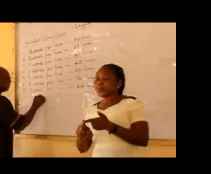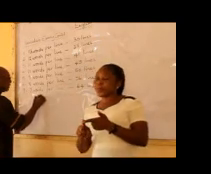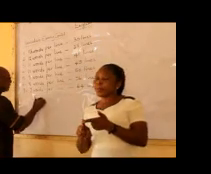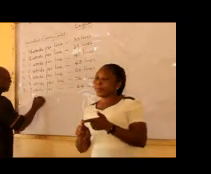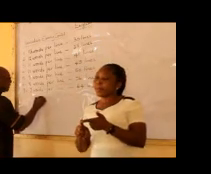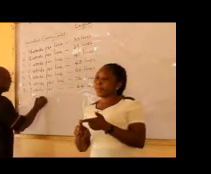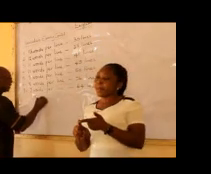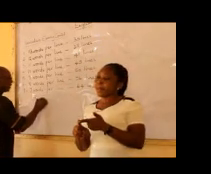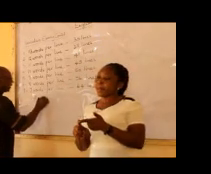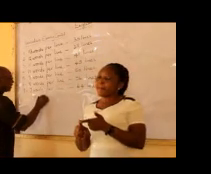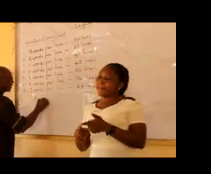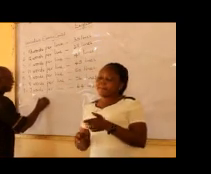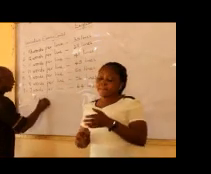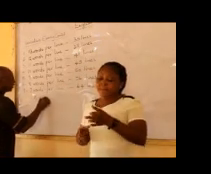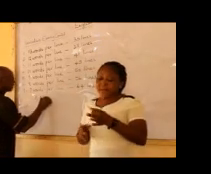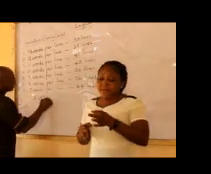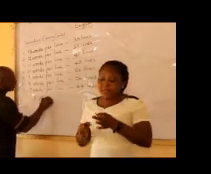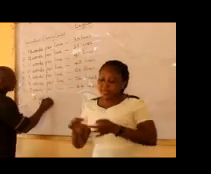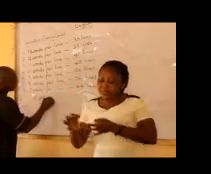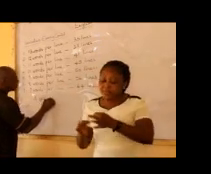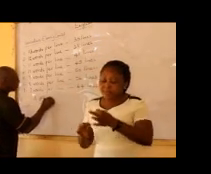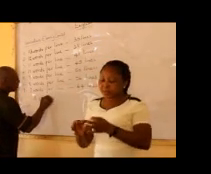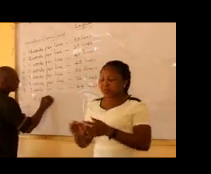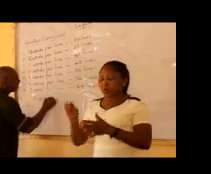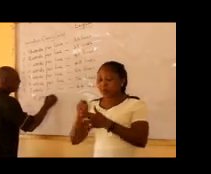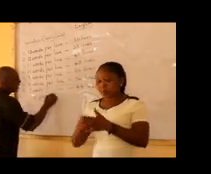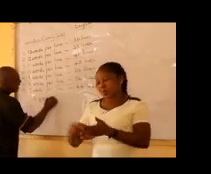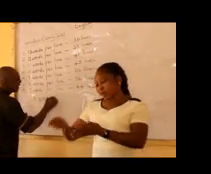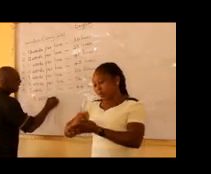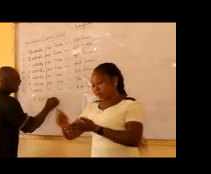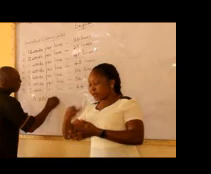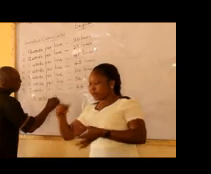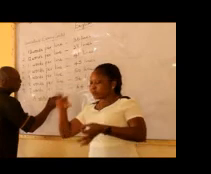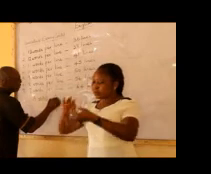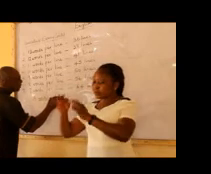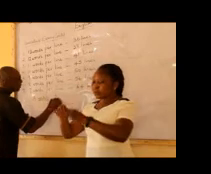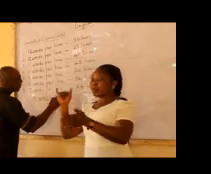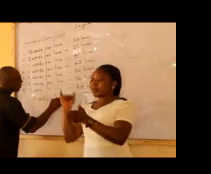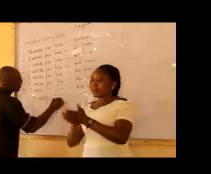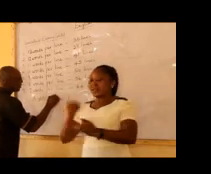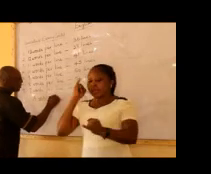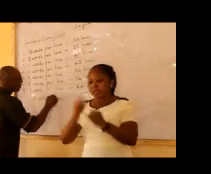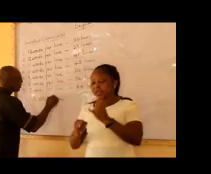in a stitch in time